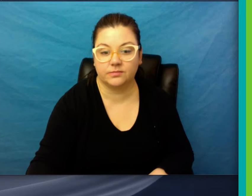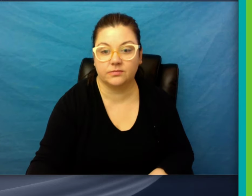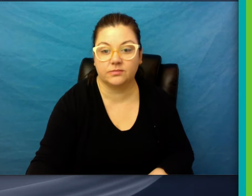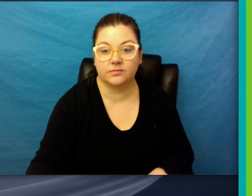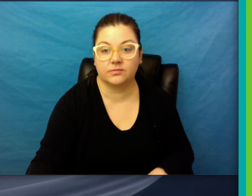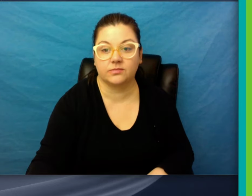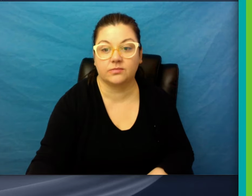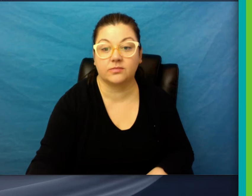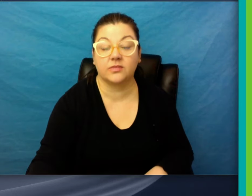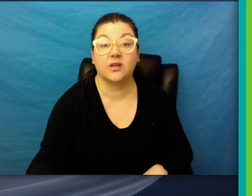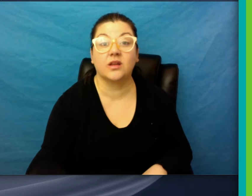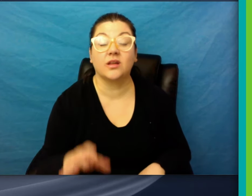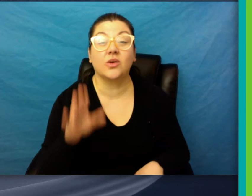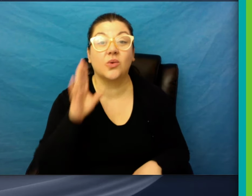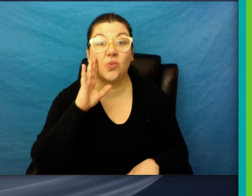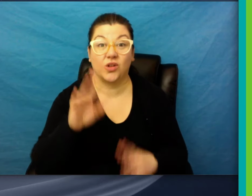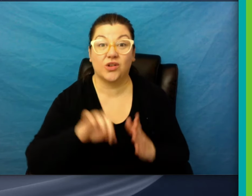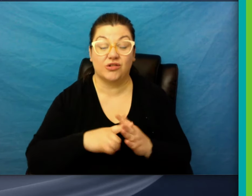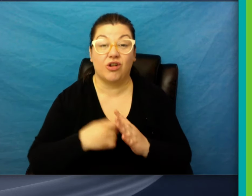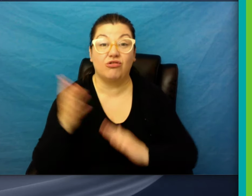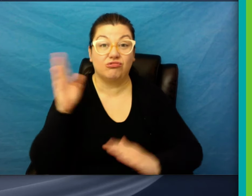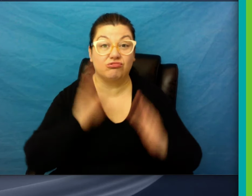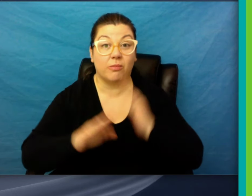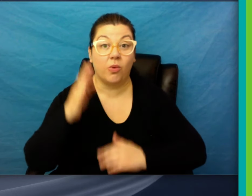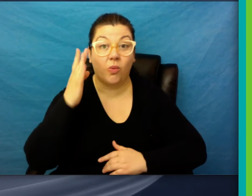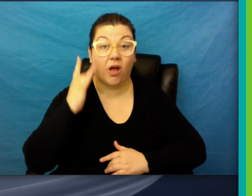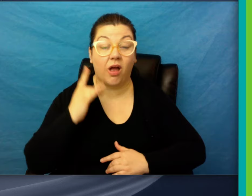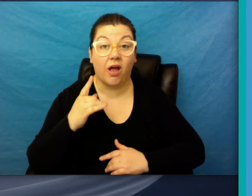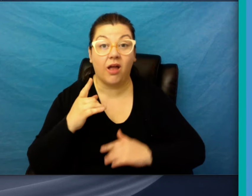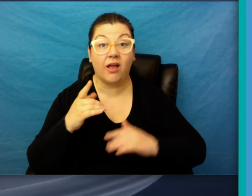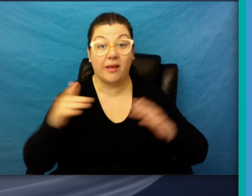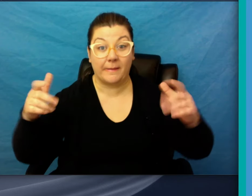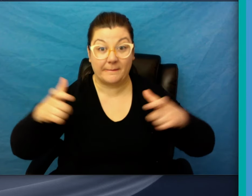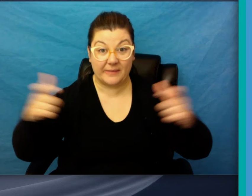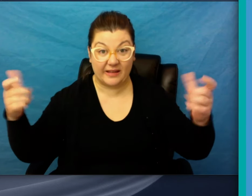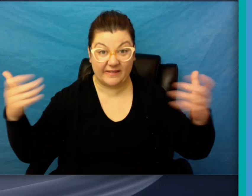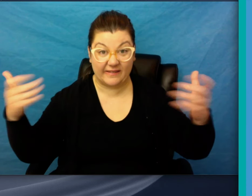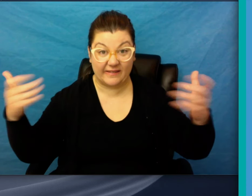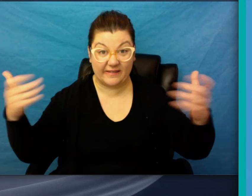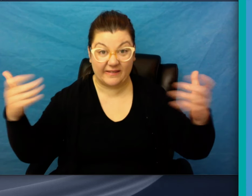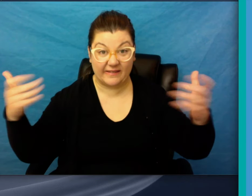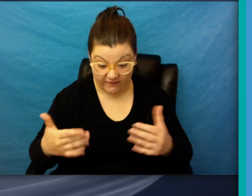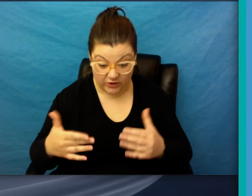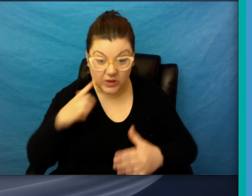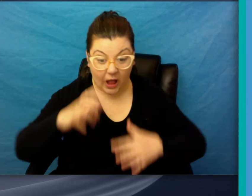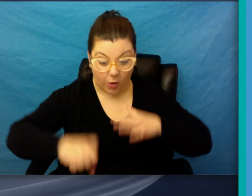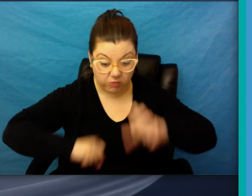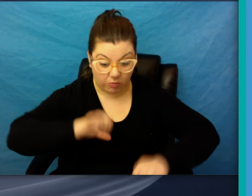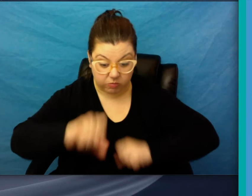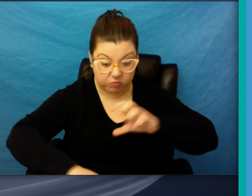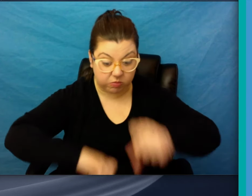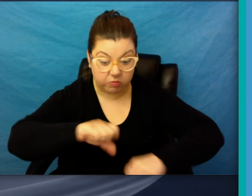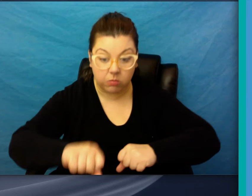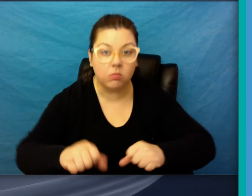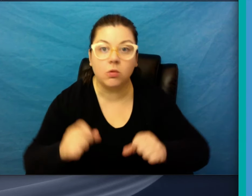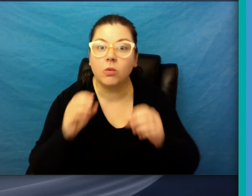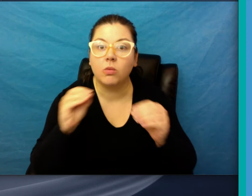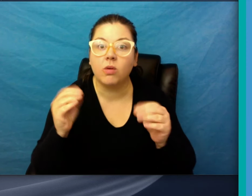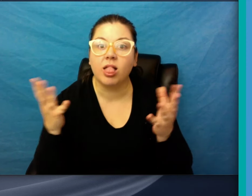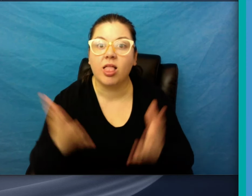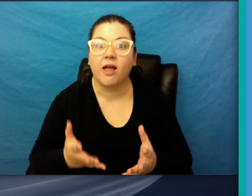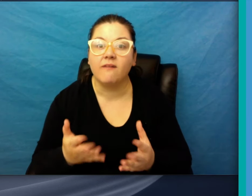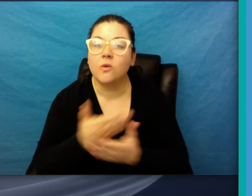They'd get themselves into trouble by quickly eating all their food. Food chains aren't the whole story. They often combine to